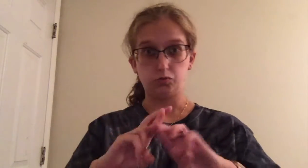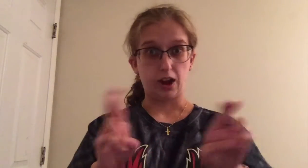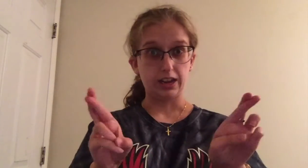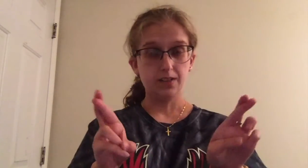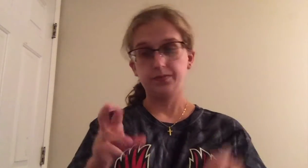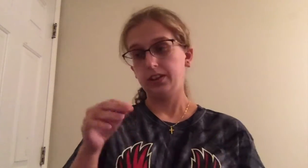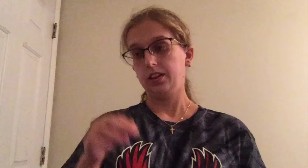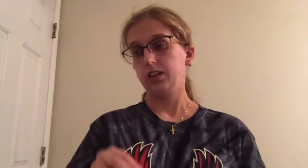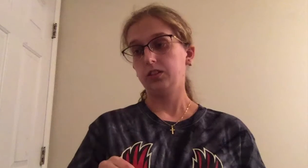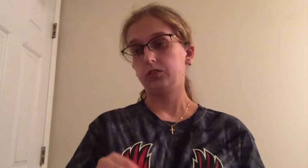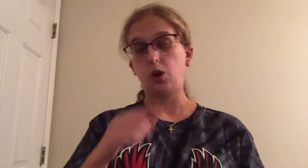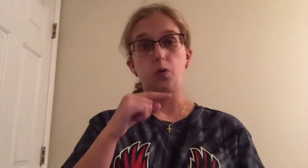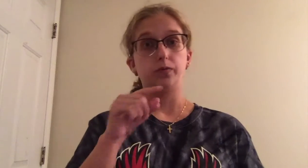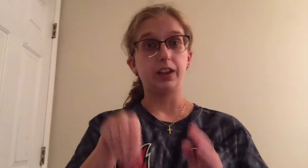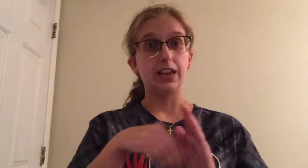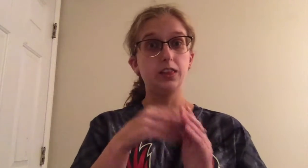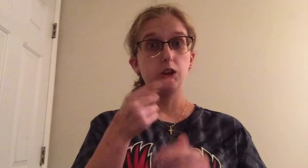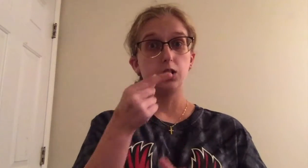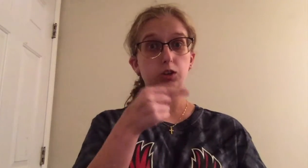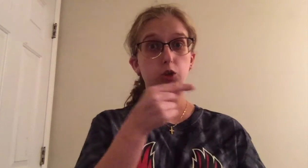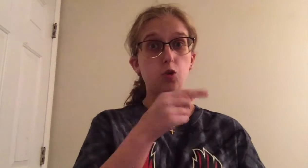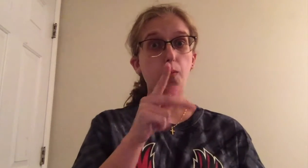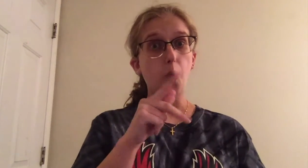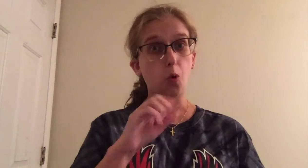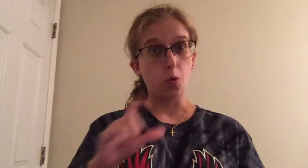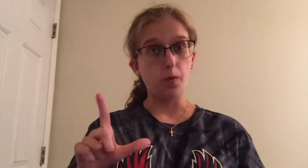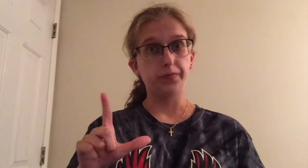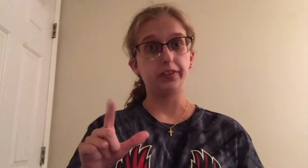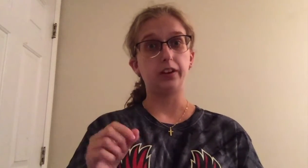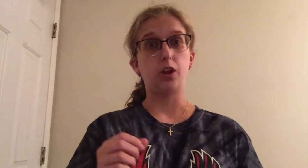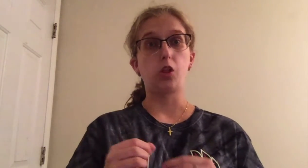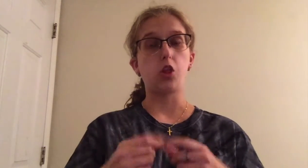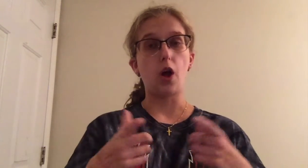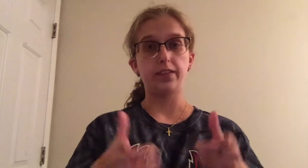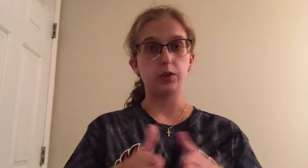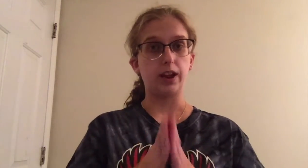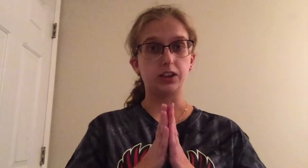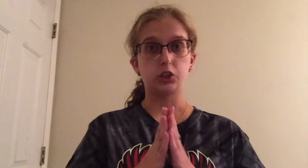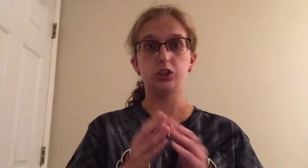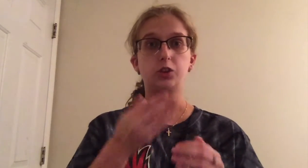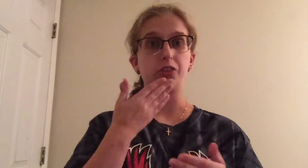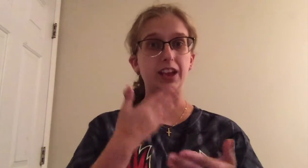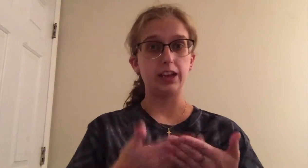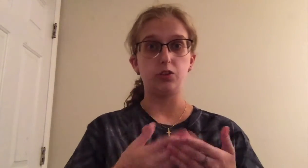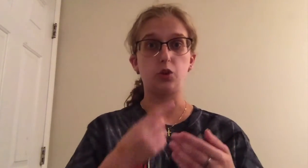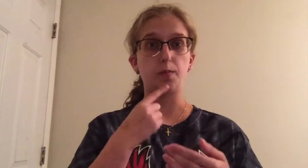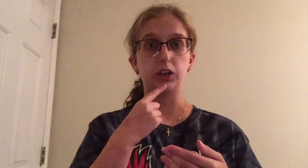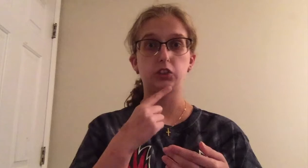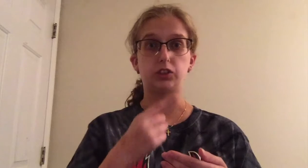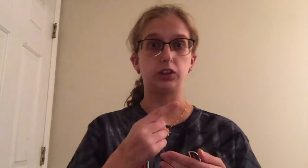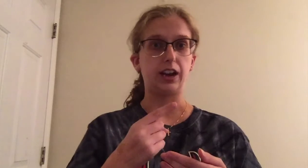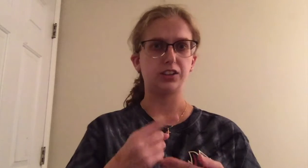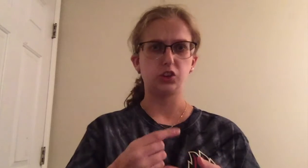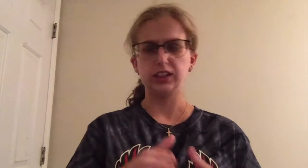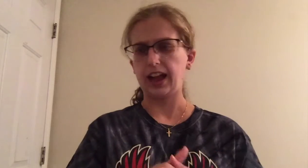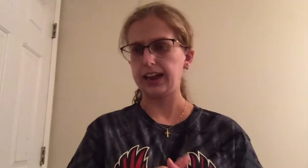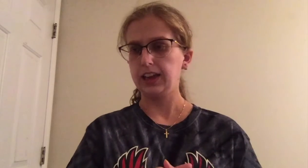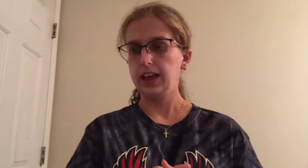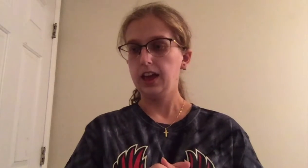ready? So, in the Google poll, a lot of you answered, so thank you so much for answering that. And